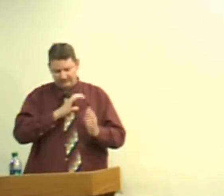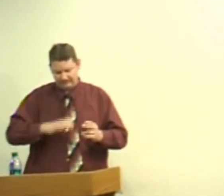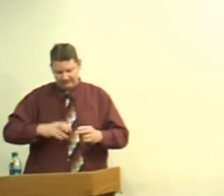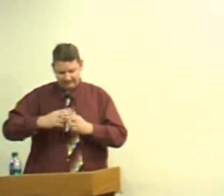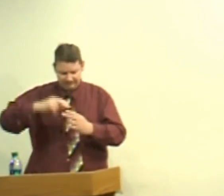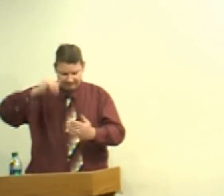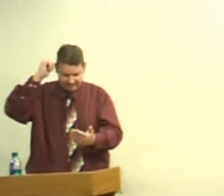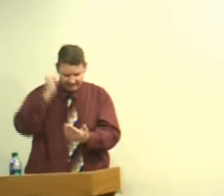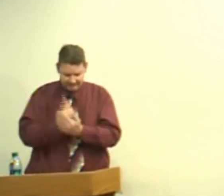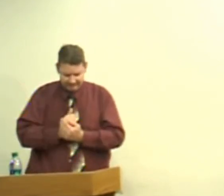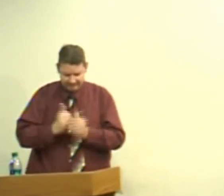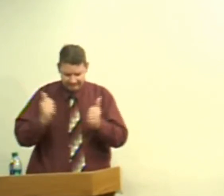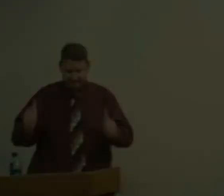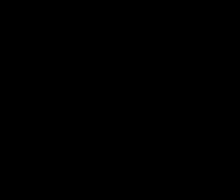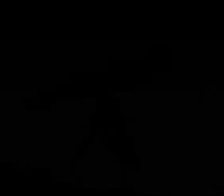amen, and we pray this, amen,